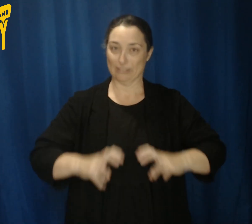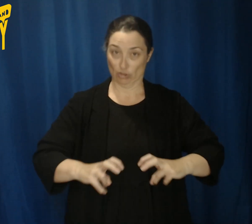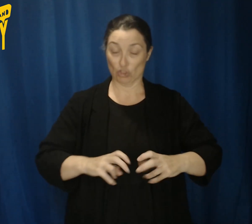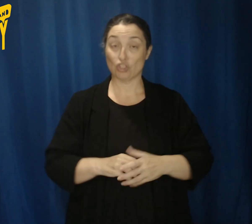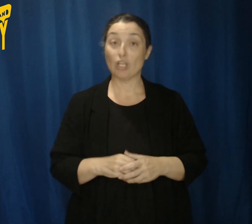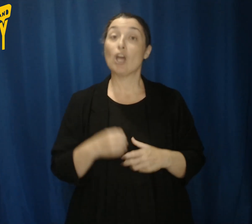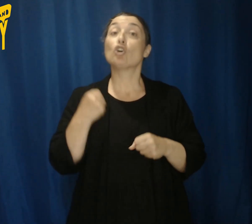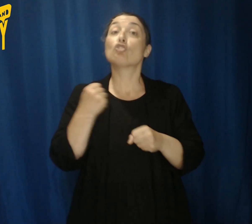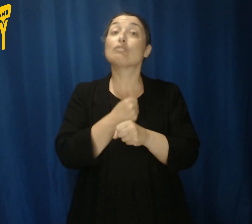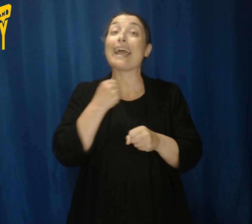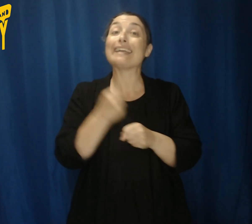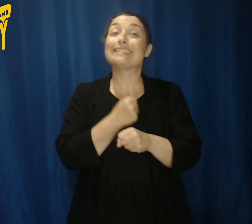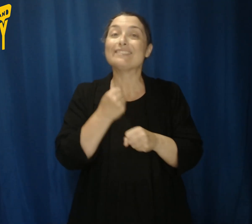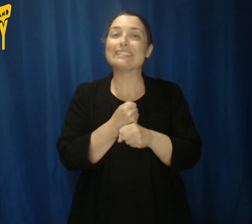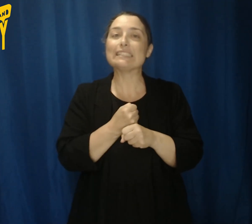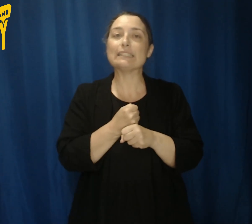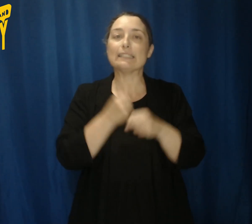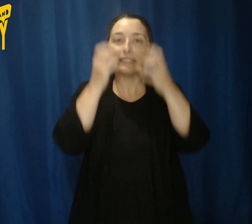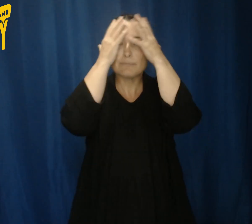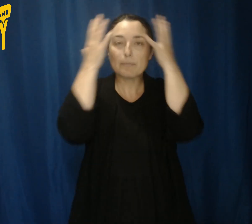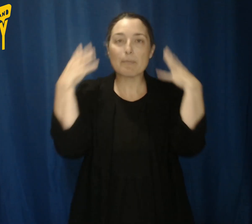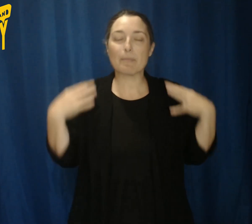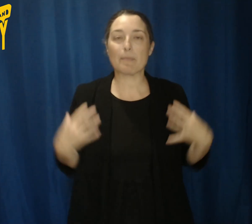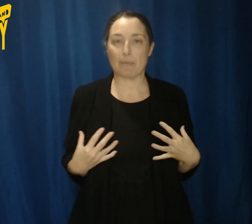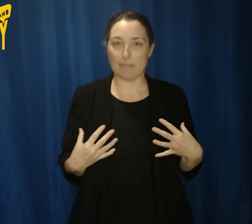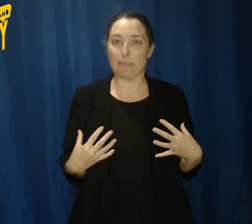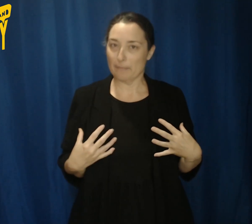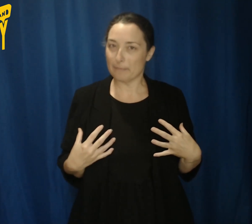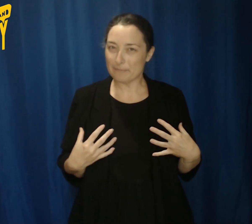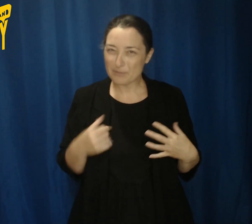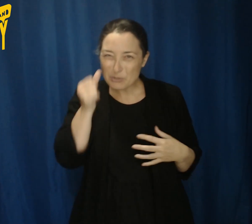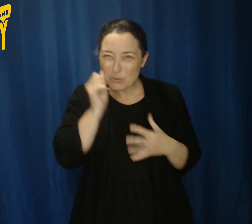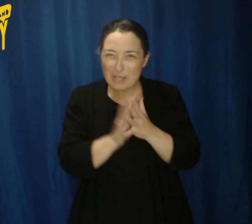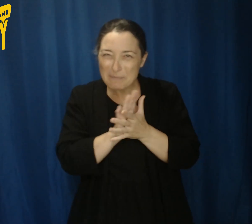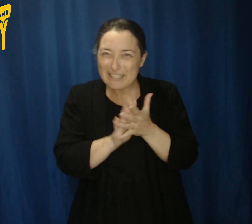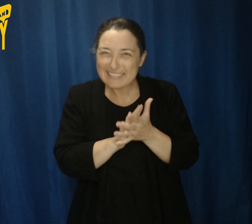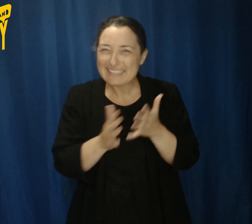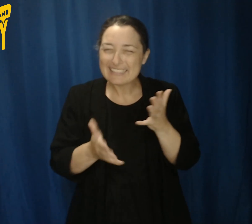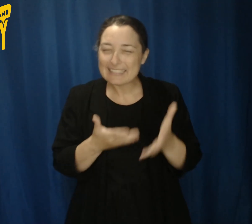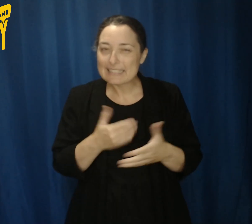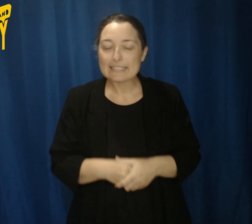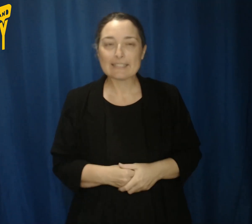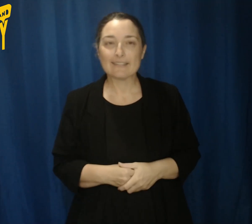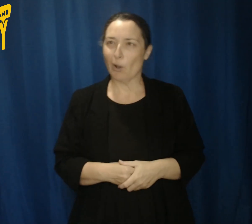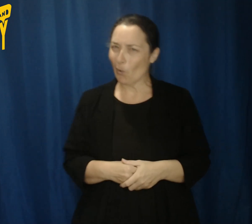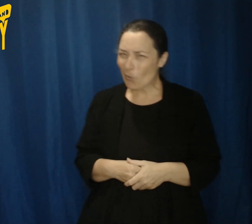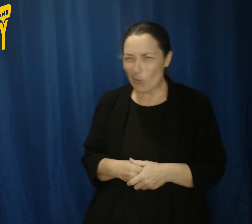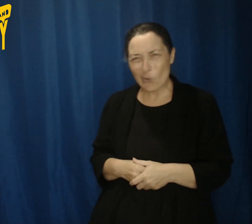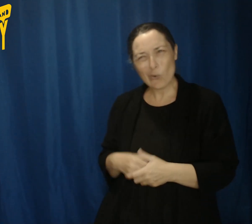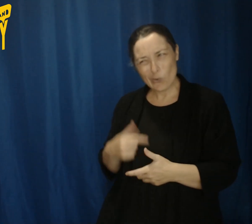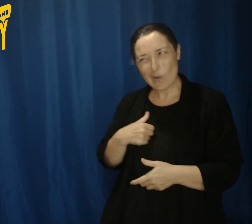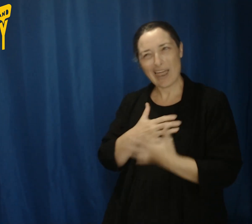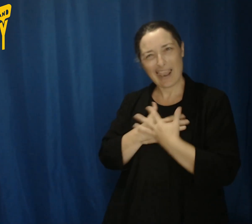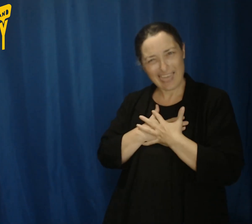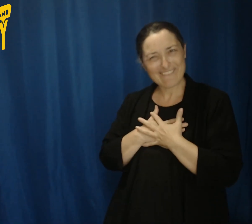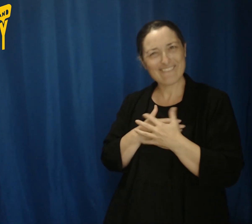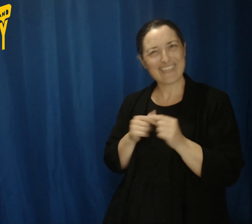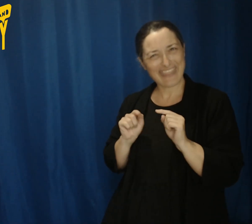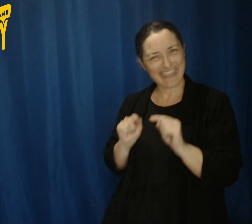and the eyes. You know what I mean? Woofy tail. I love that so much. I love that.